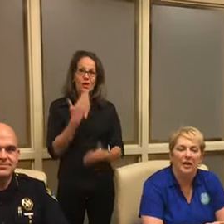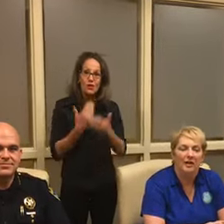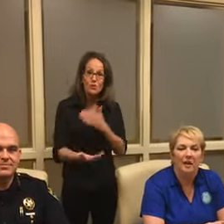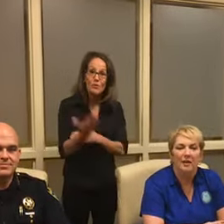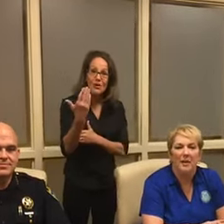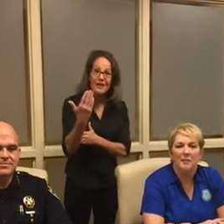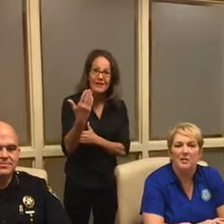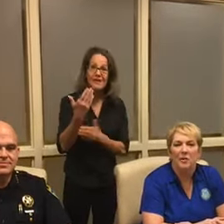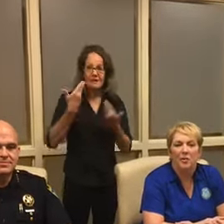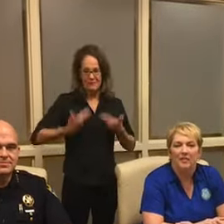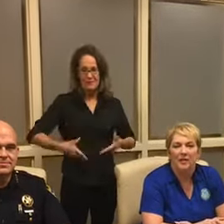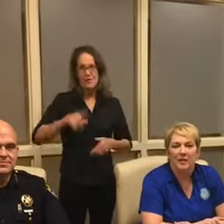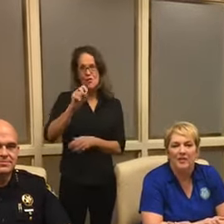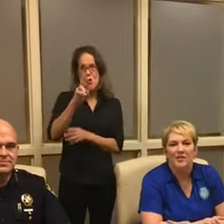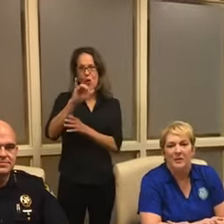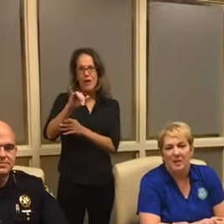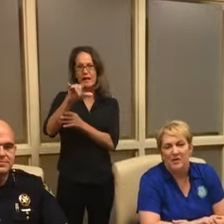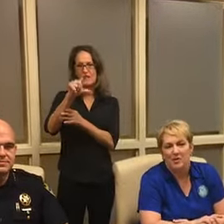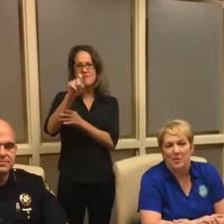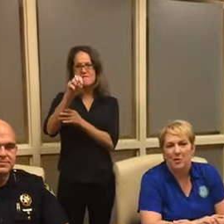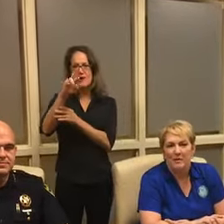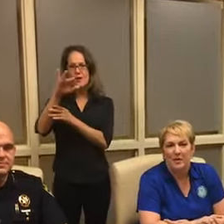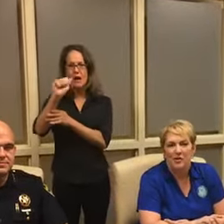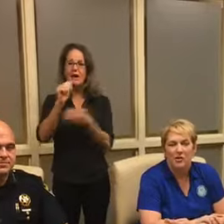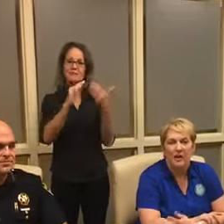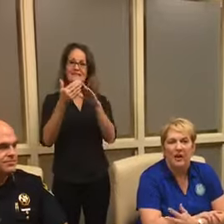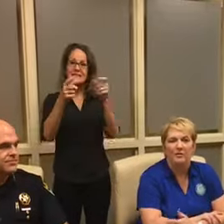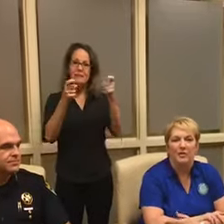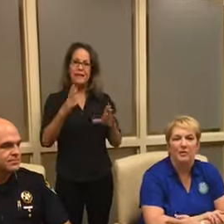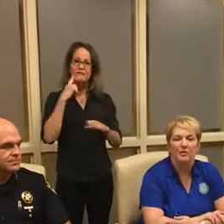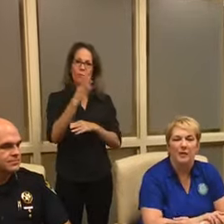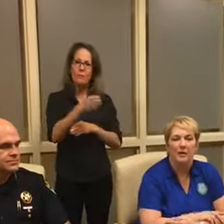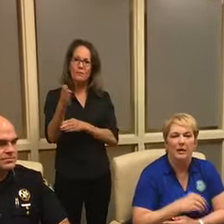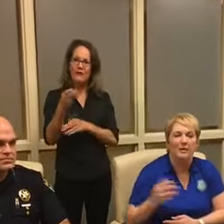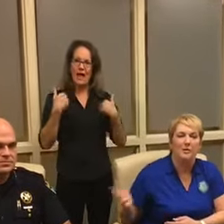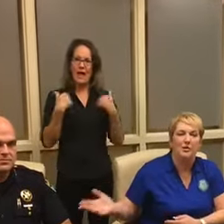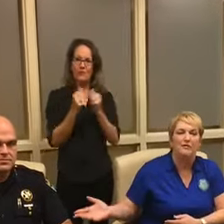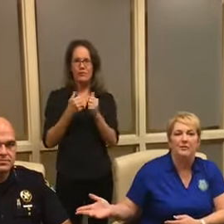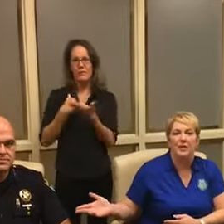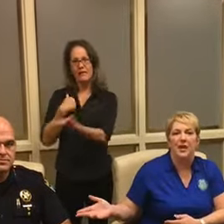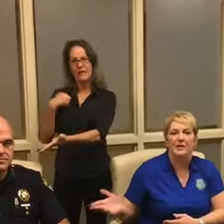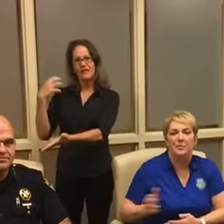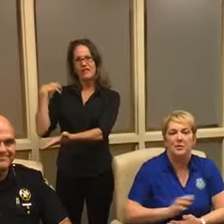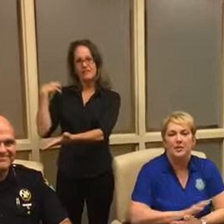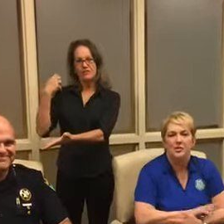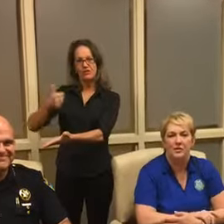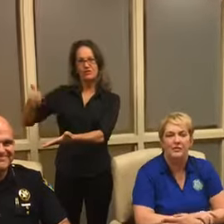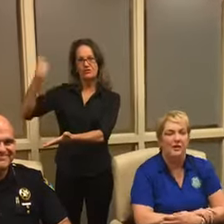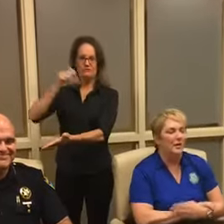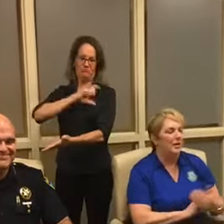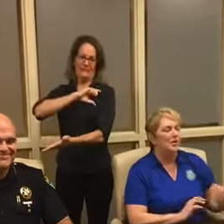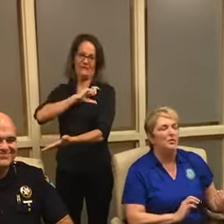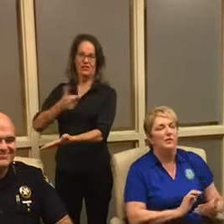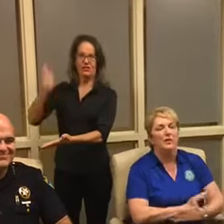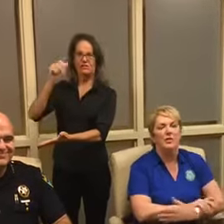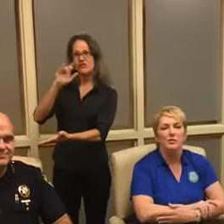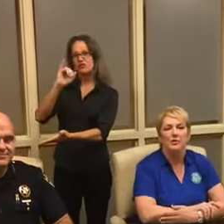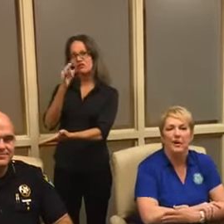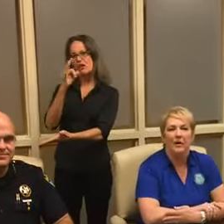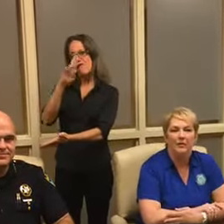Good morning. My name is Lori LaVerriere, the city manager with Boynton Beach, and I have here with me Chief Jeffrey Katz, our police chief, and Chief